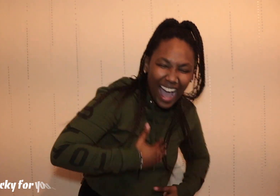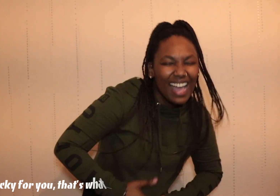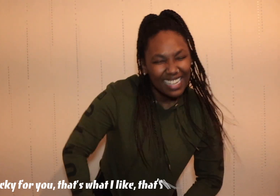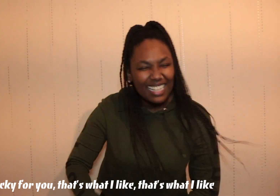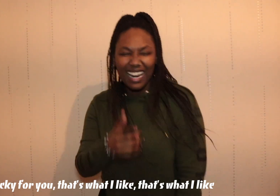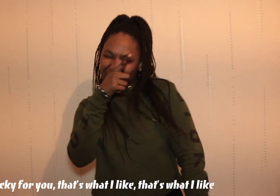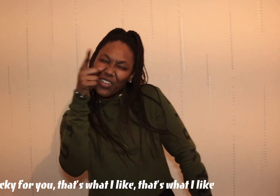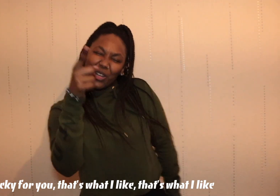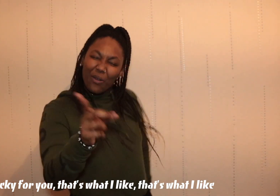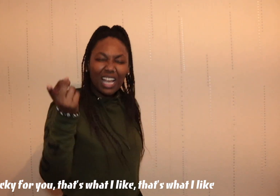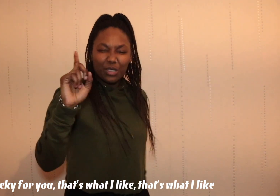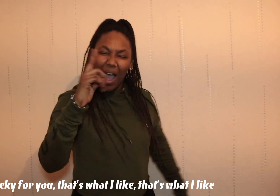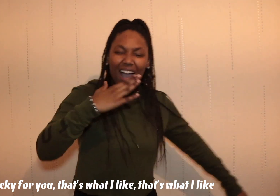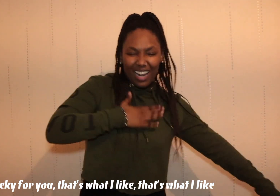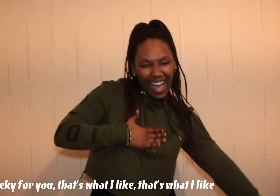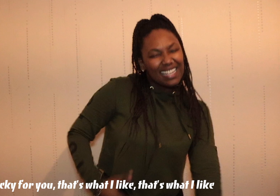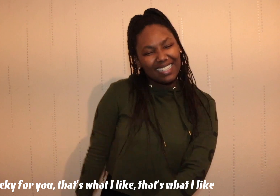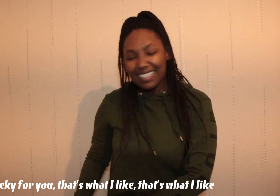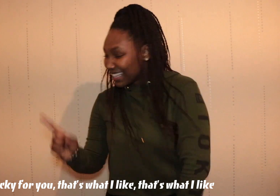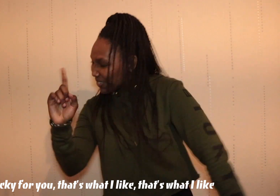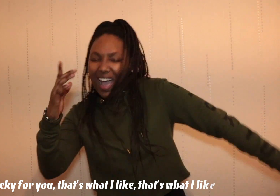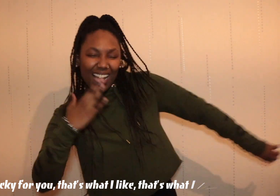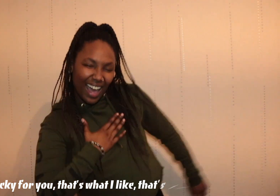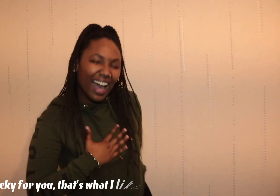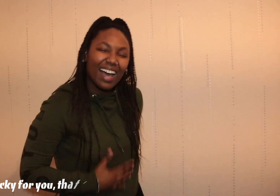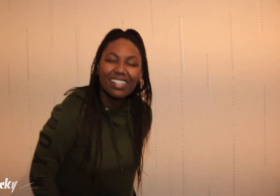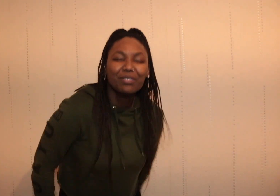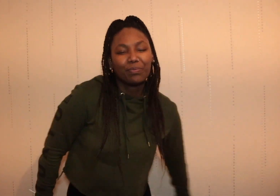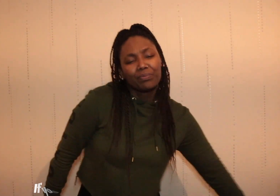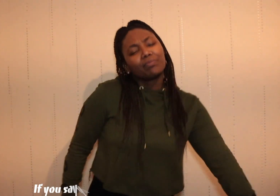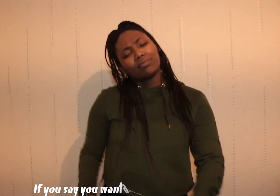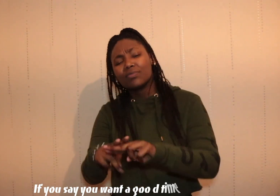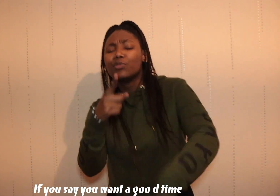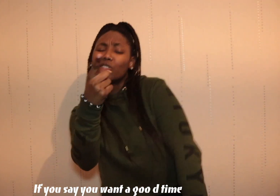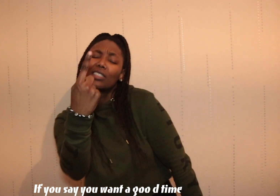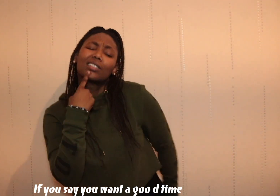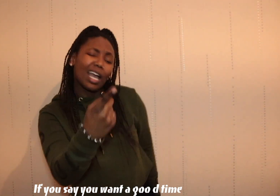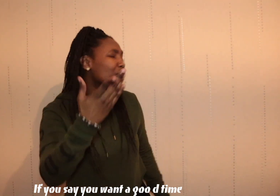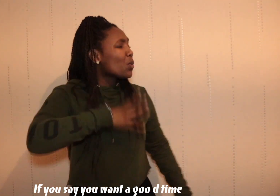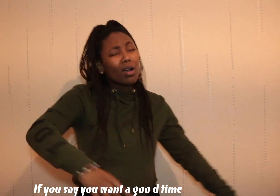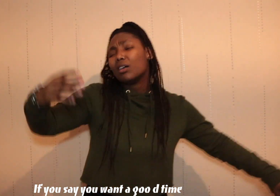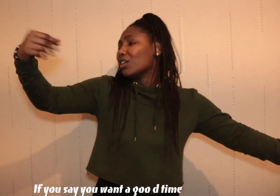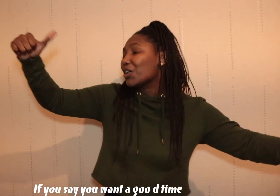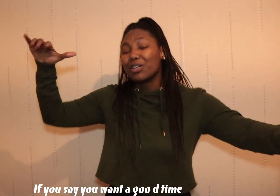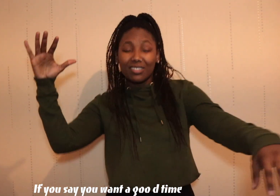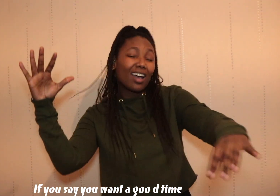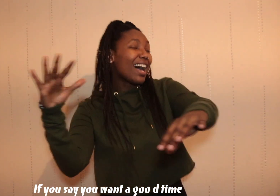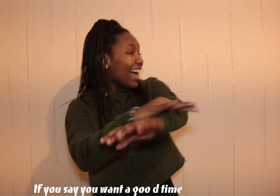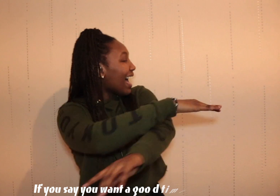like Lucky for you That's what I like That's what I like You say you want a good time